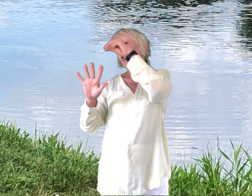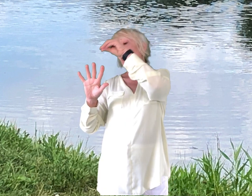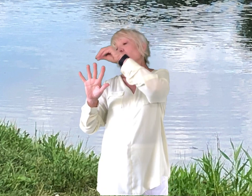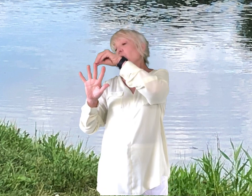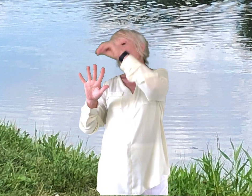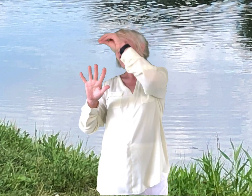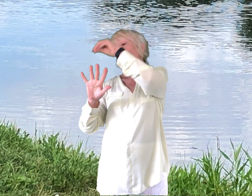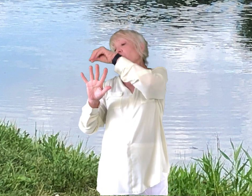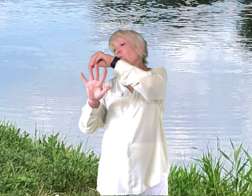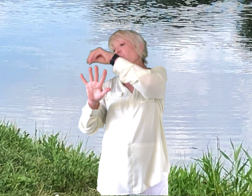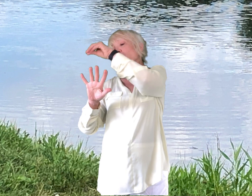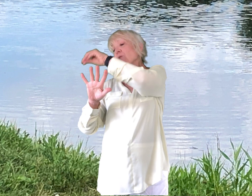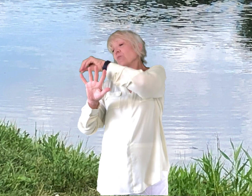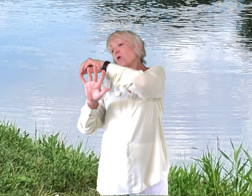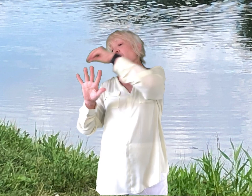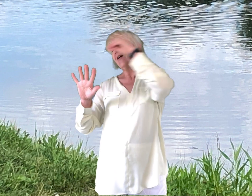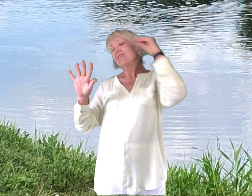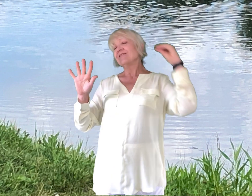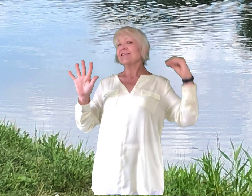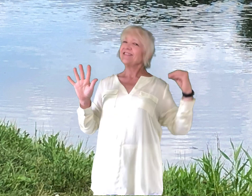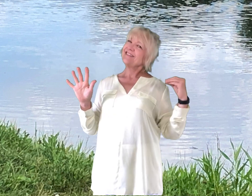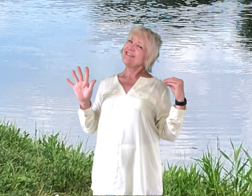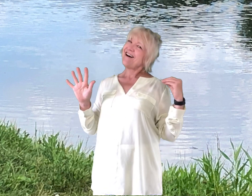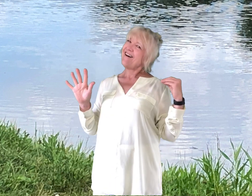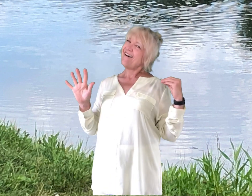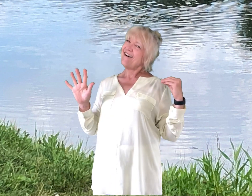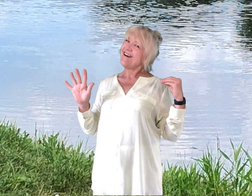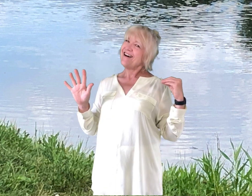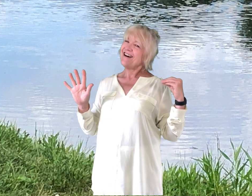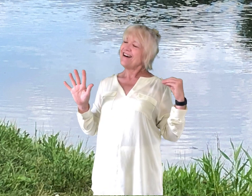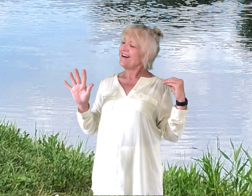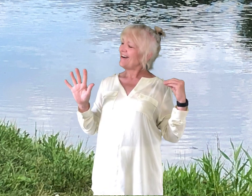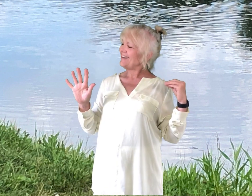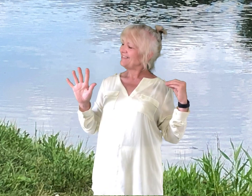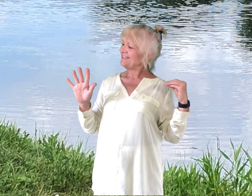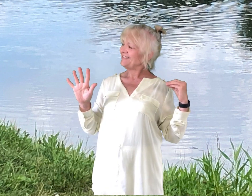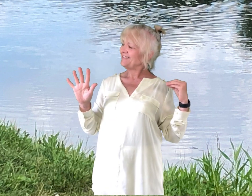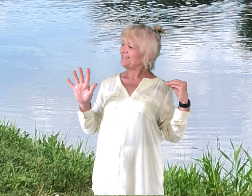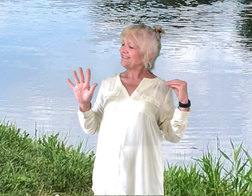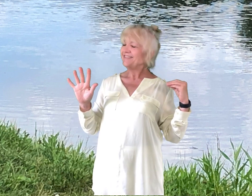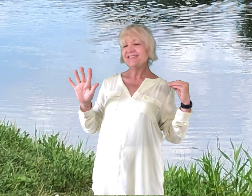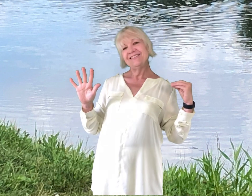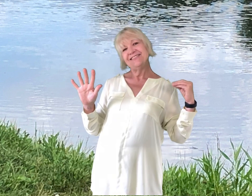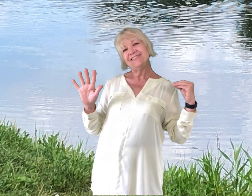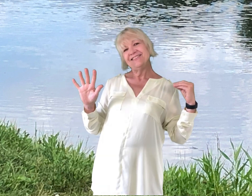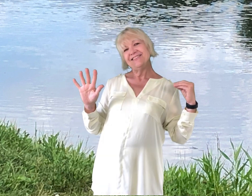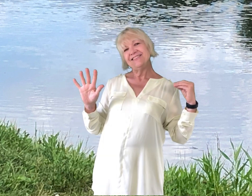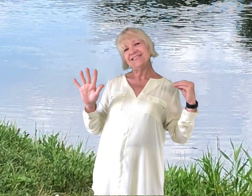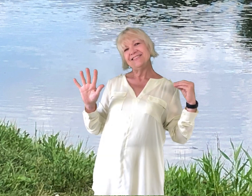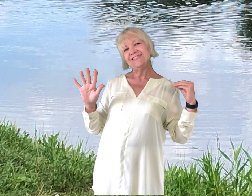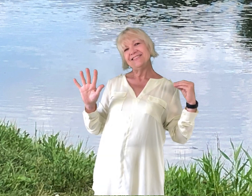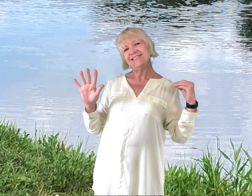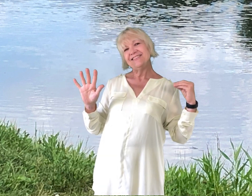mwah, mwah, mwah, mwah, mwah. Aww. by the pond. I... DO THEY MOVE MOVE AND OFF THIS CLINT CLINT